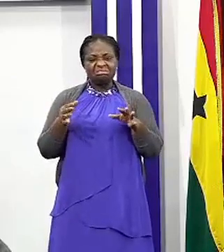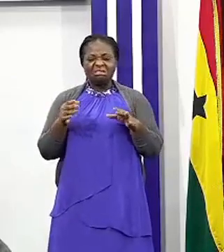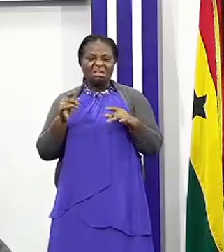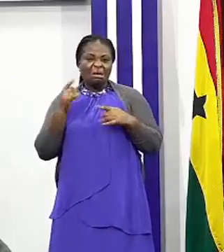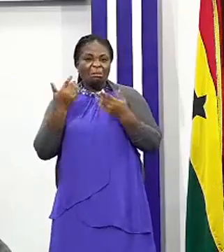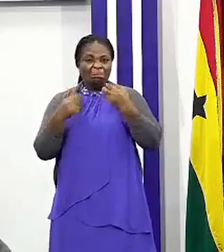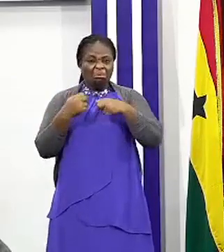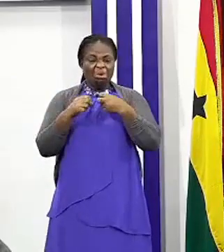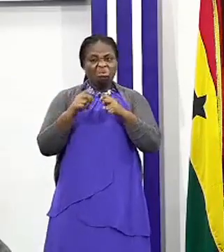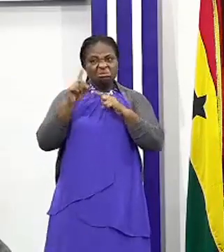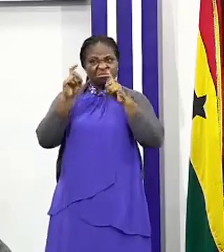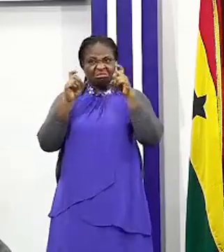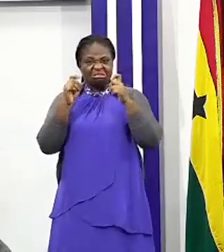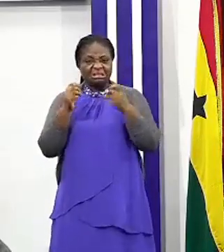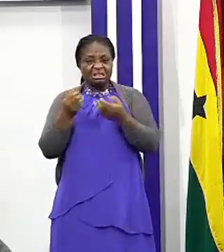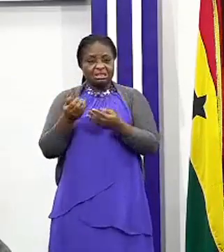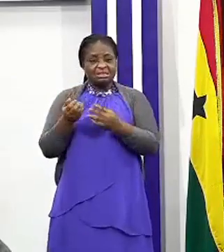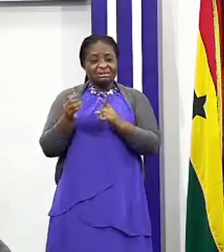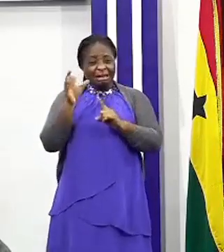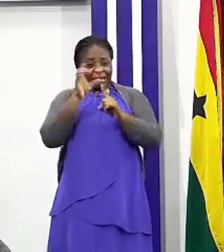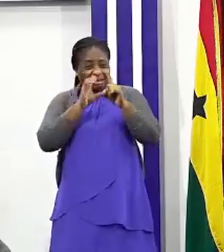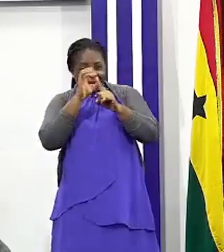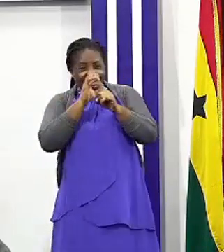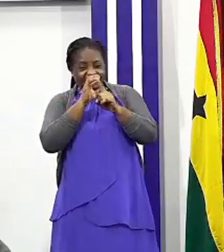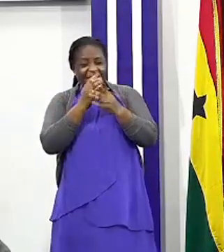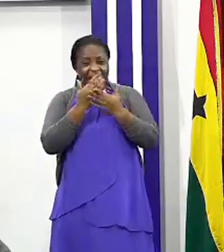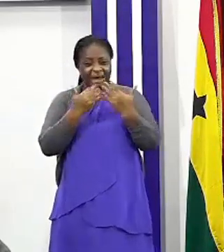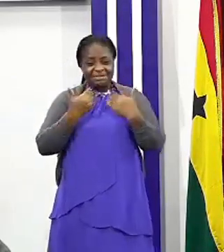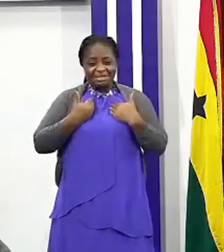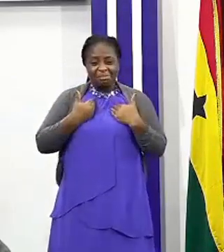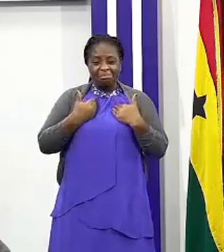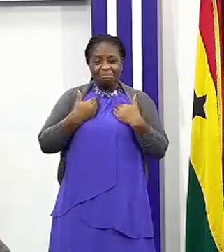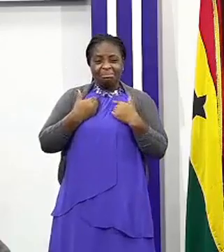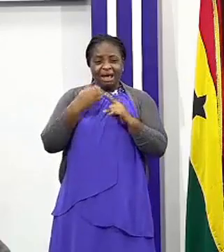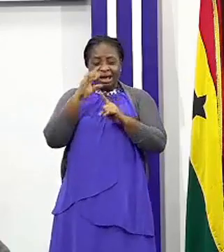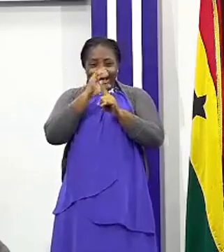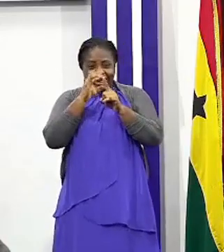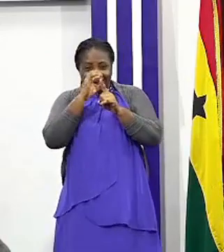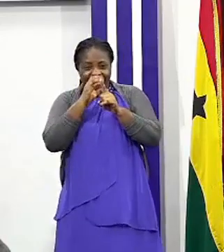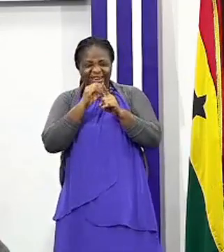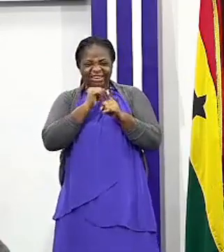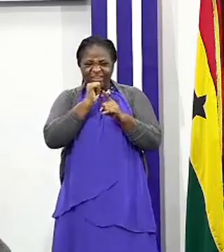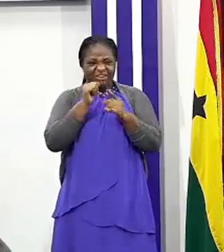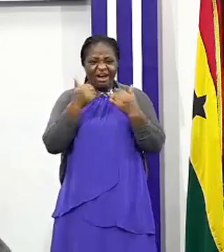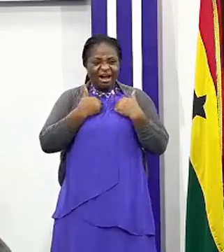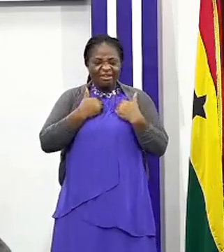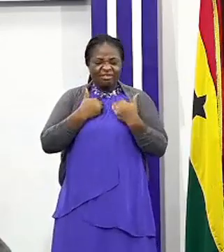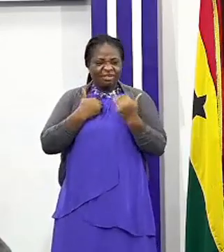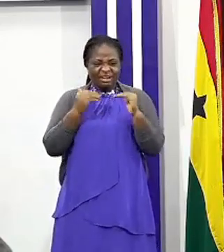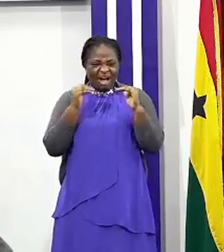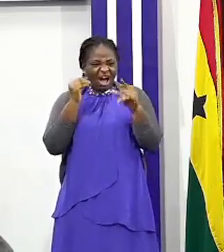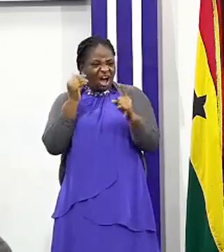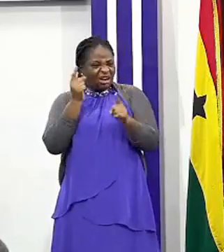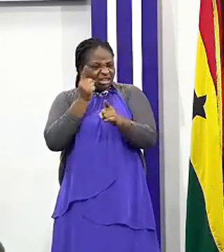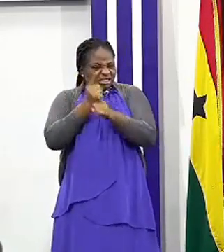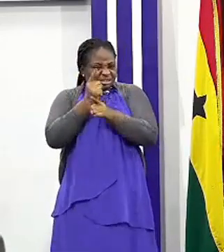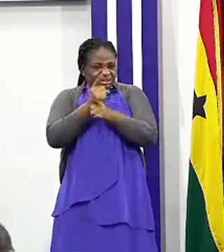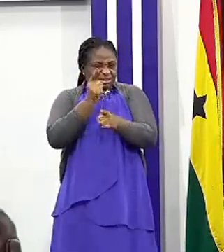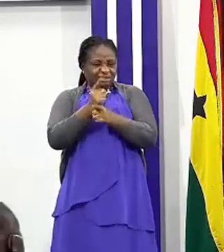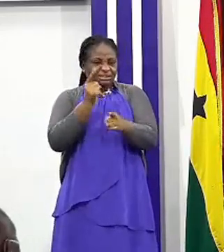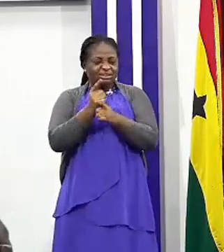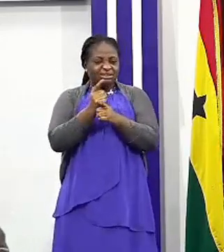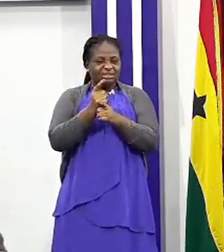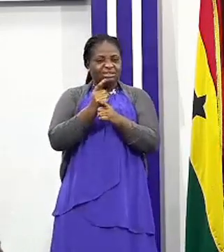issues in the sample collection, we have had some samples that have had no forms. Okay? So we have not been able to report